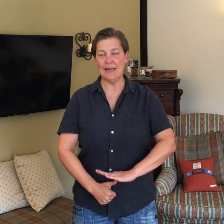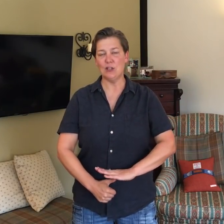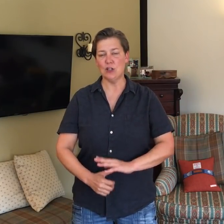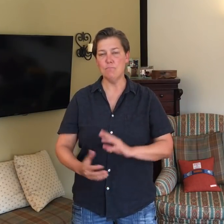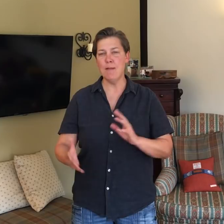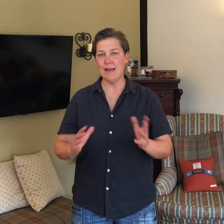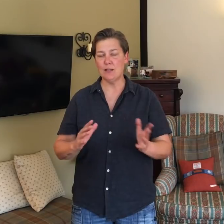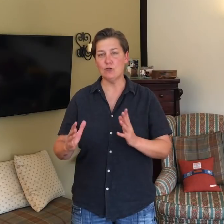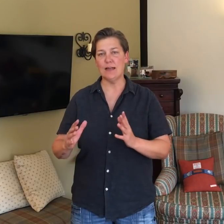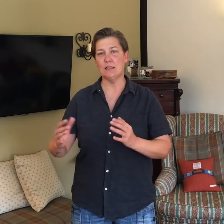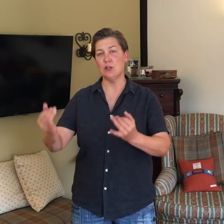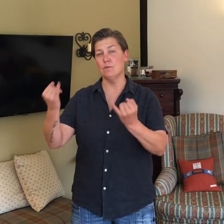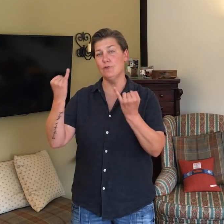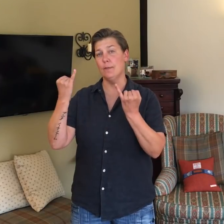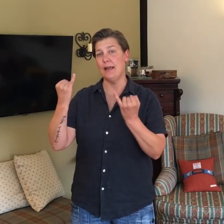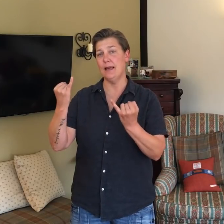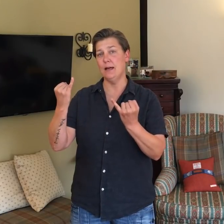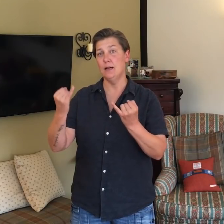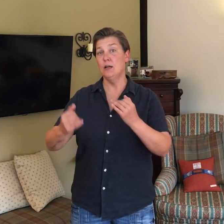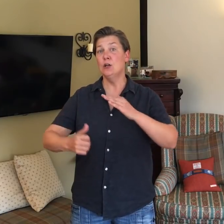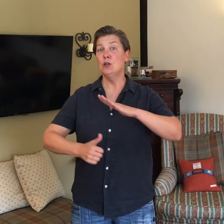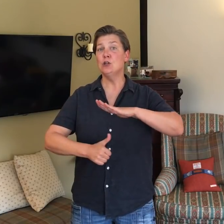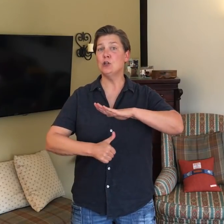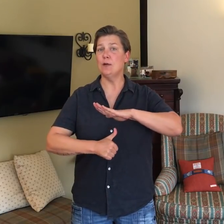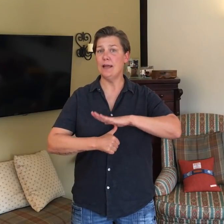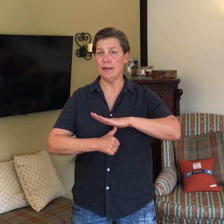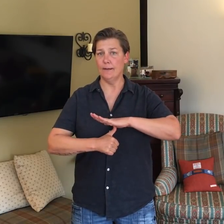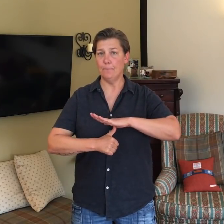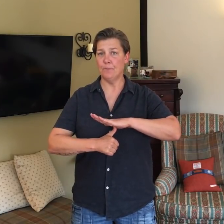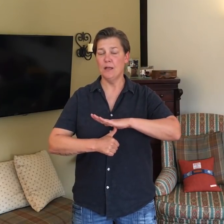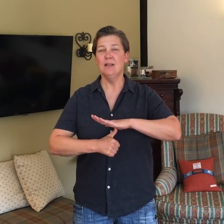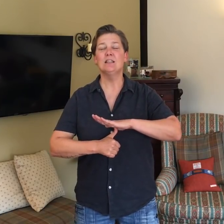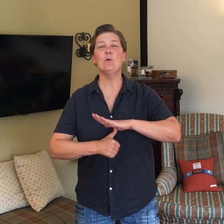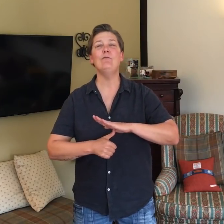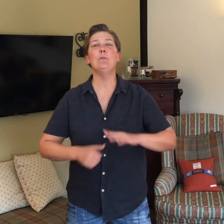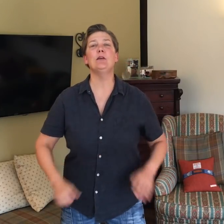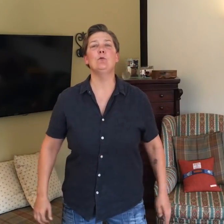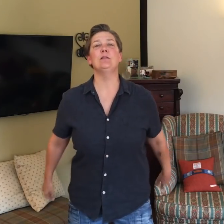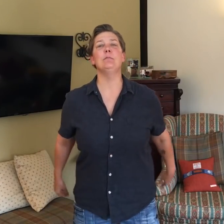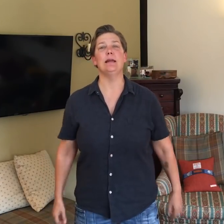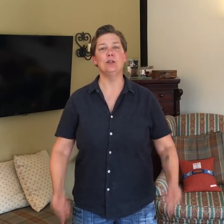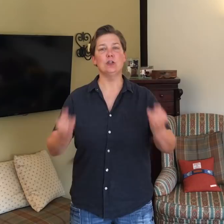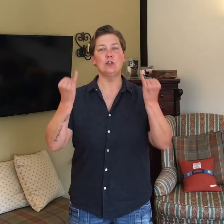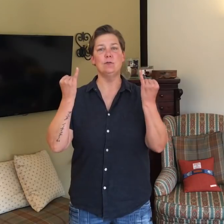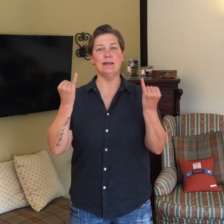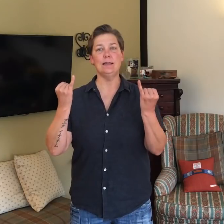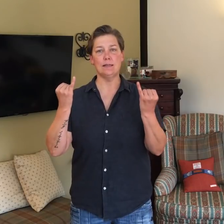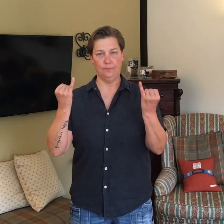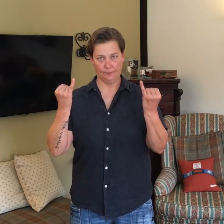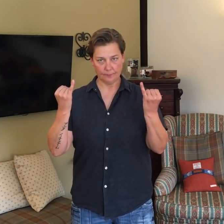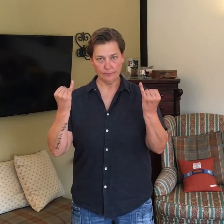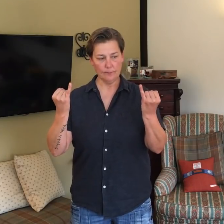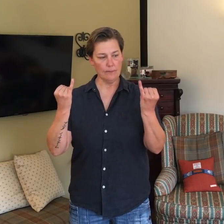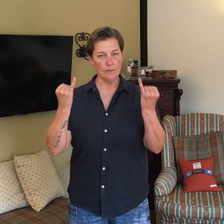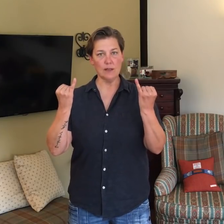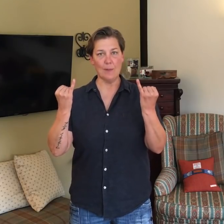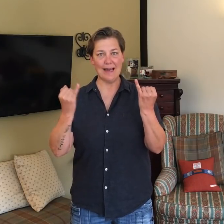just make the transition from here to here. So everybody with me, just do this, the bad